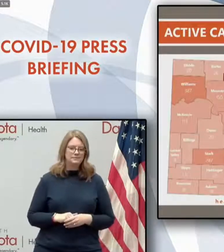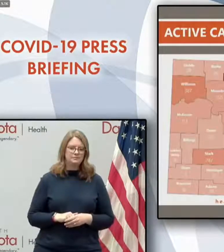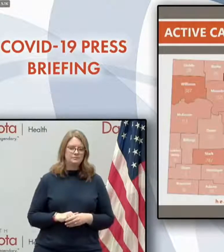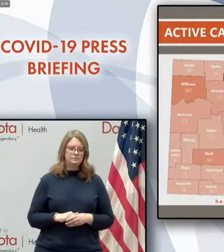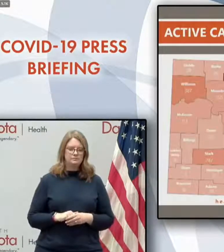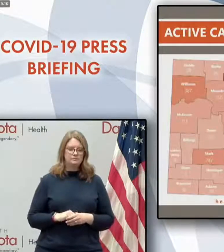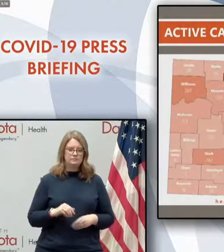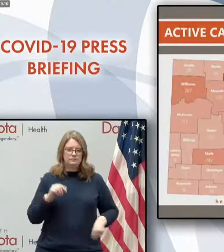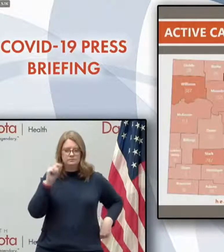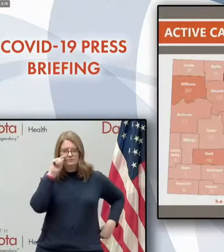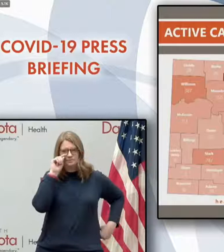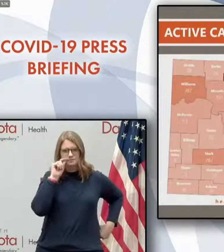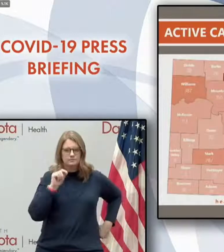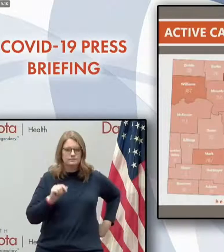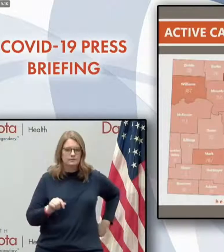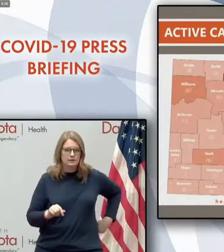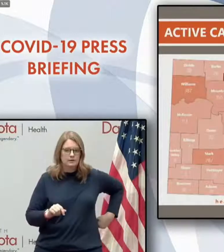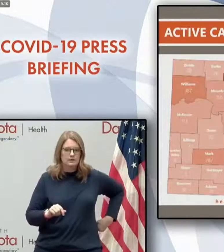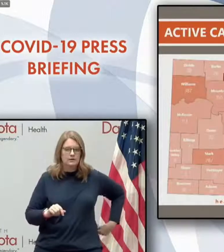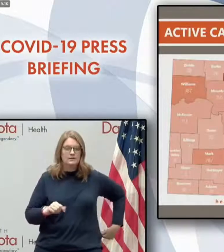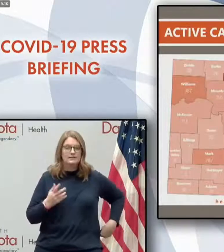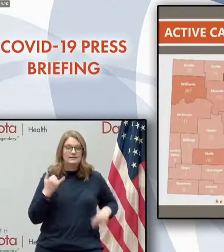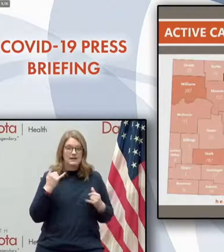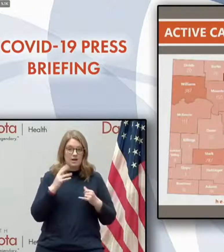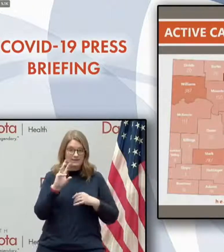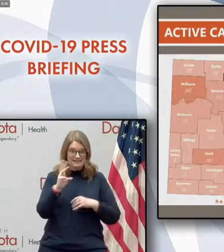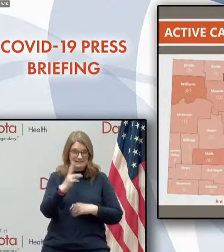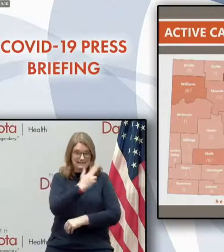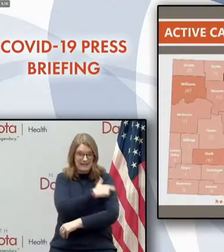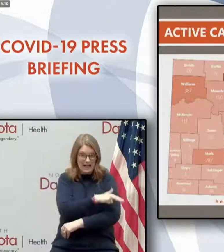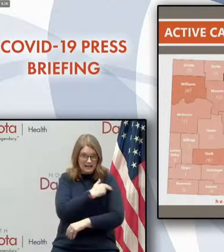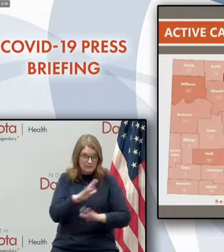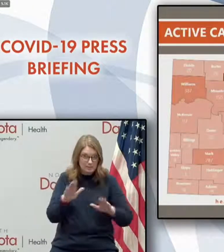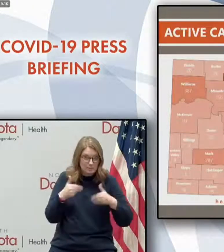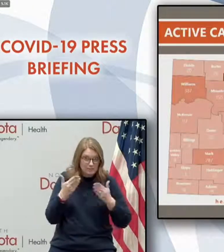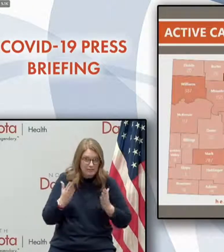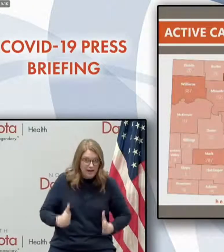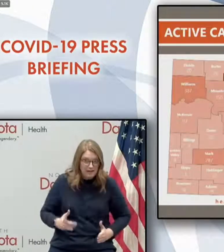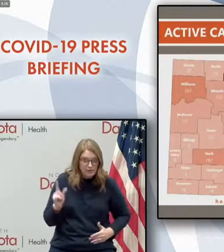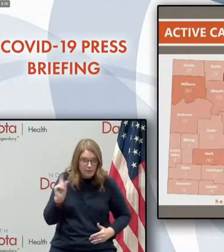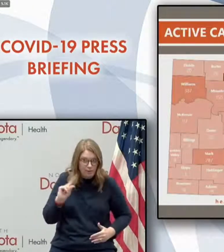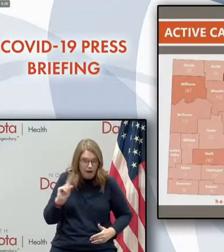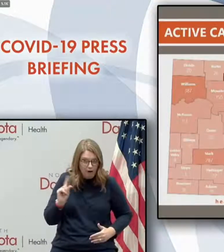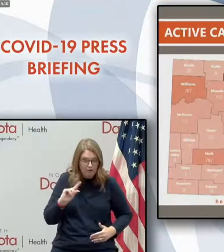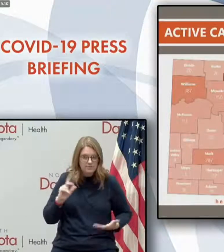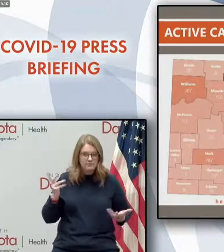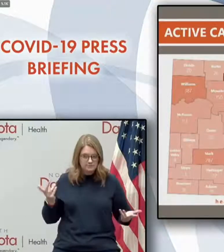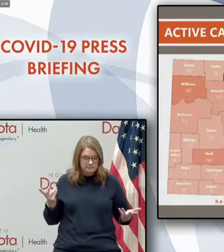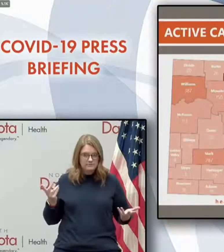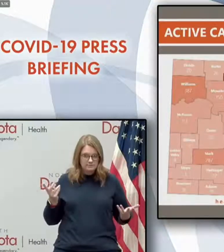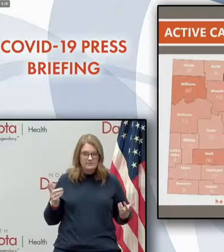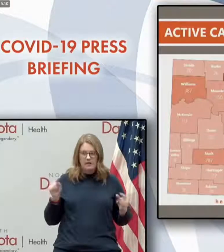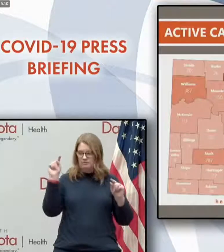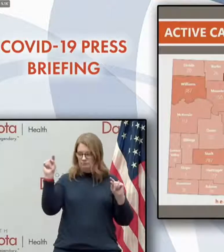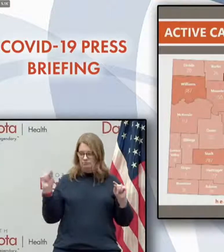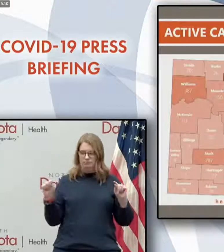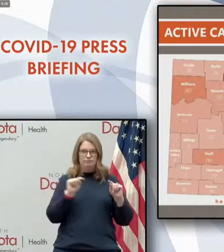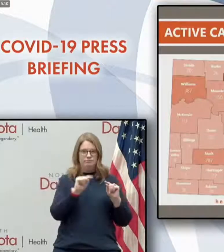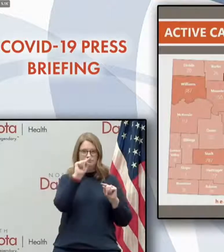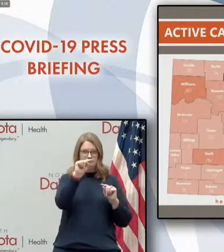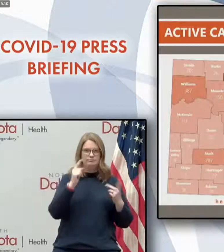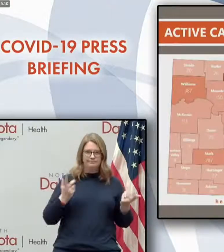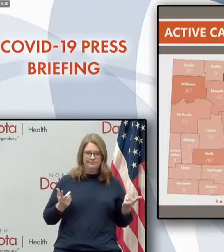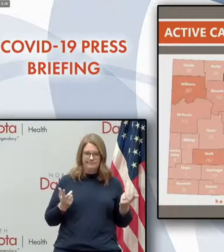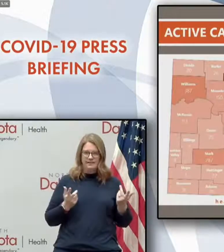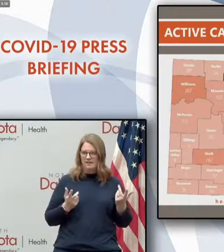What we also notice is, when I mentioned earlier, the 6 hospital providers that we were talking about occupy and reside in those 4 counties. And